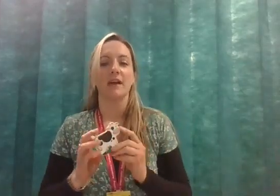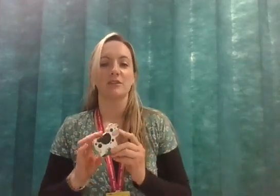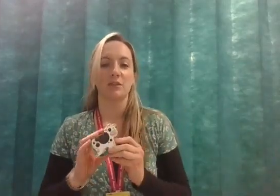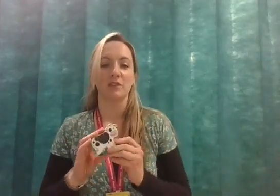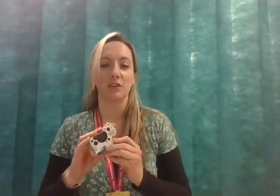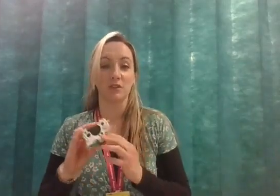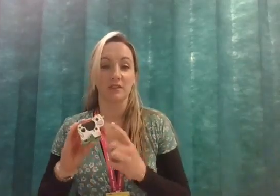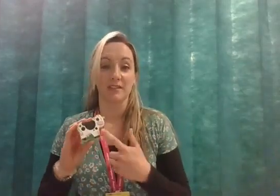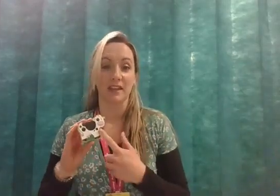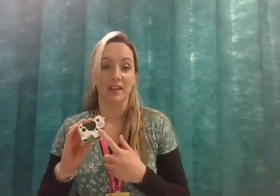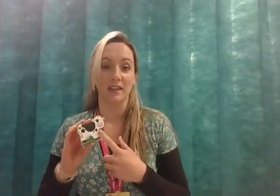so then you can say